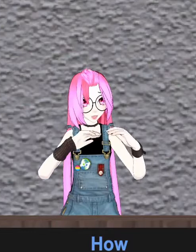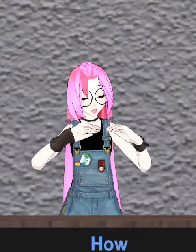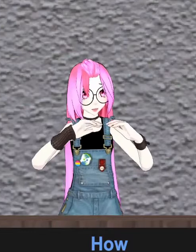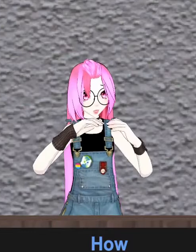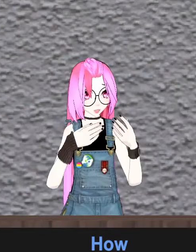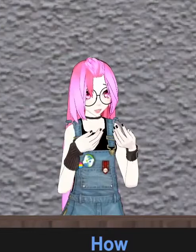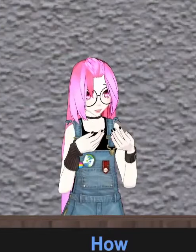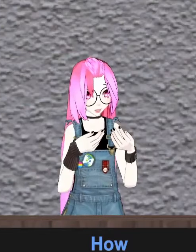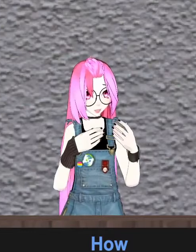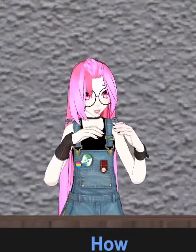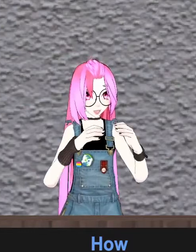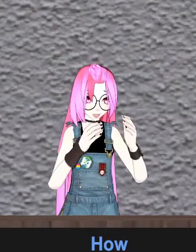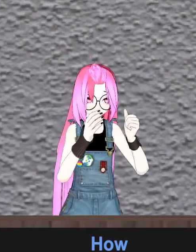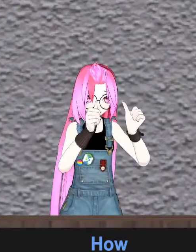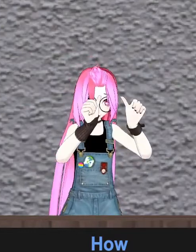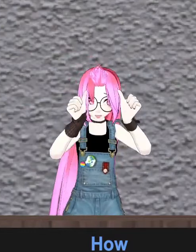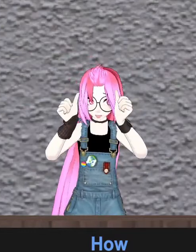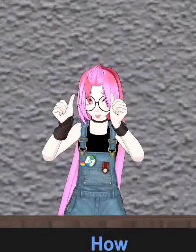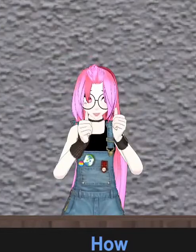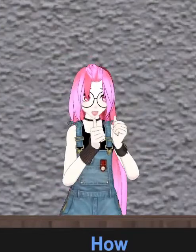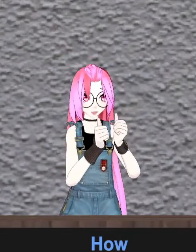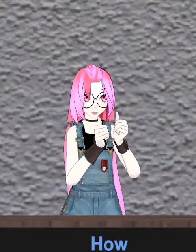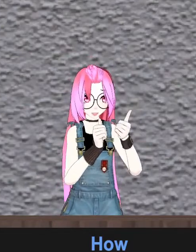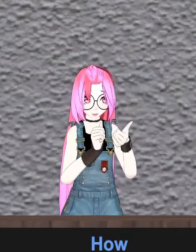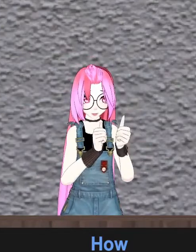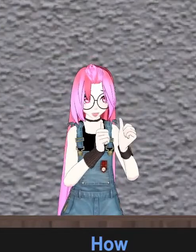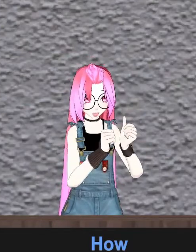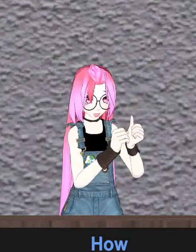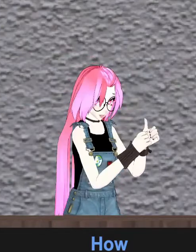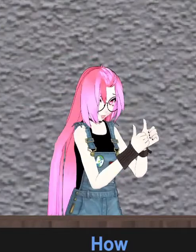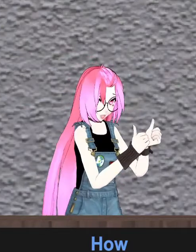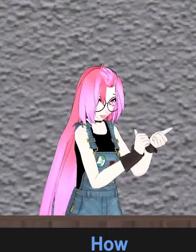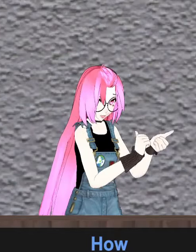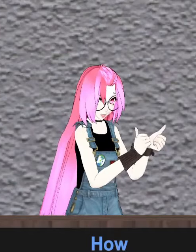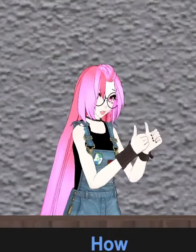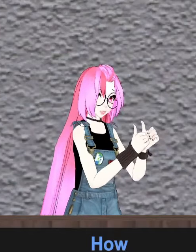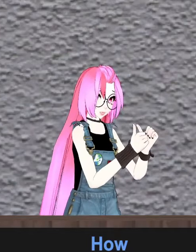your wrists are rotating. You might also see with thumbs, and you can only twist one, like this.